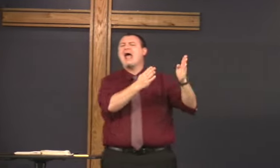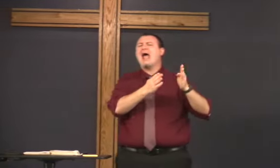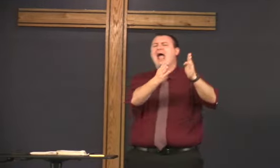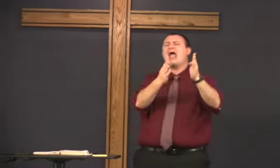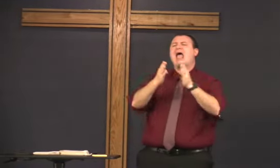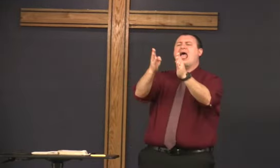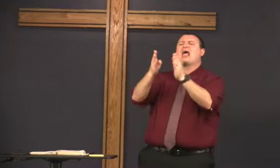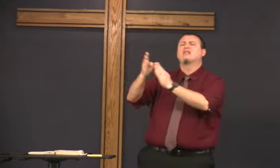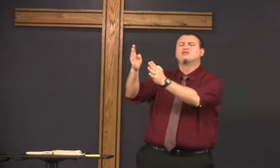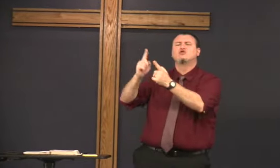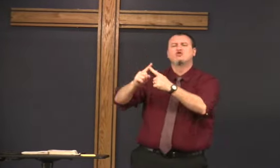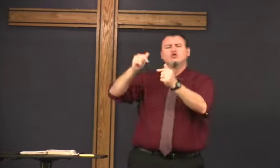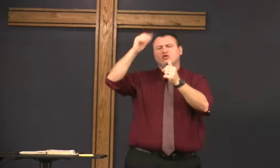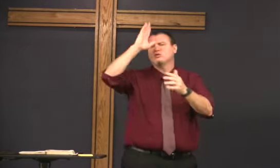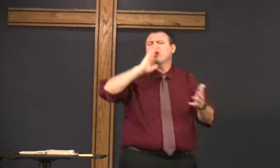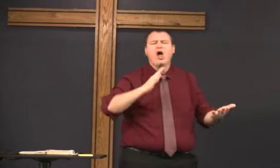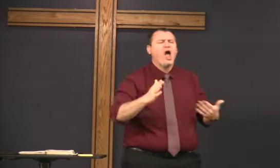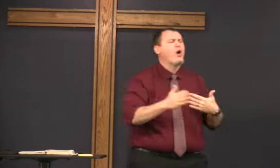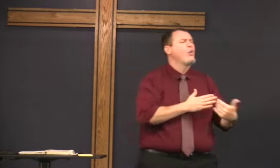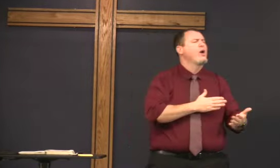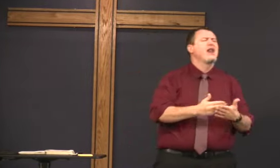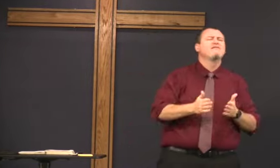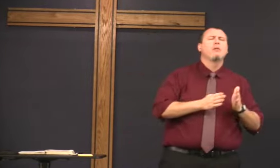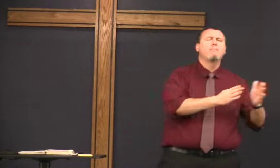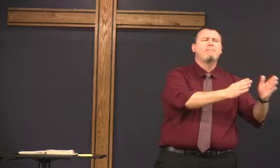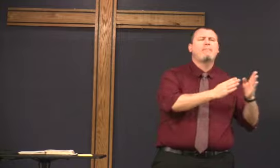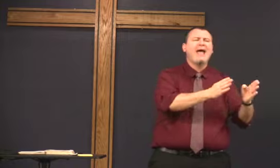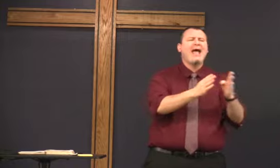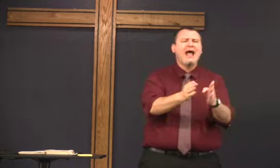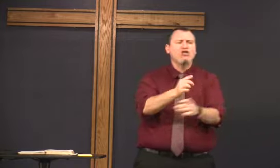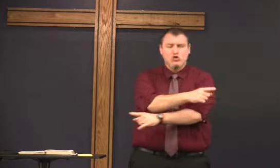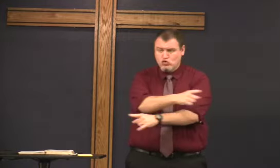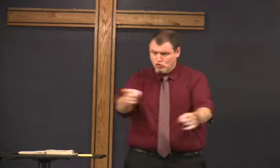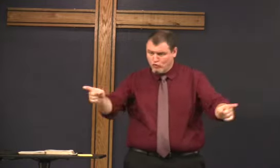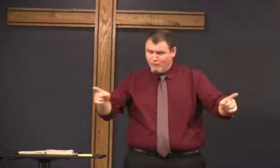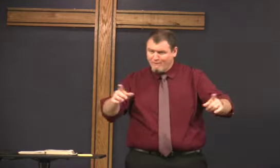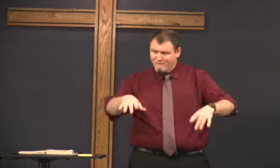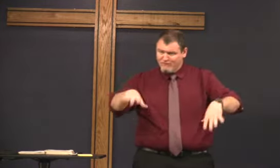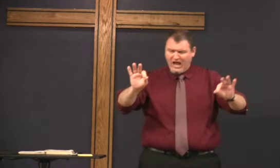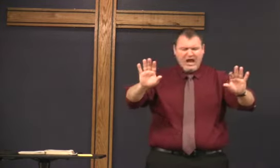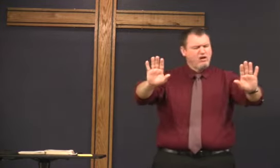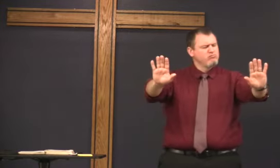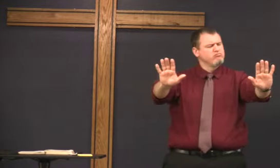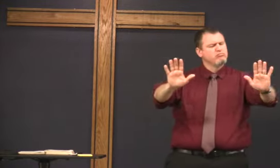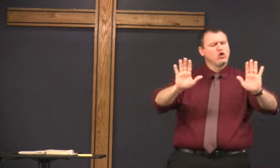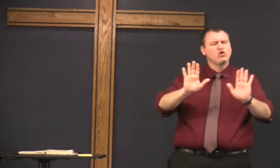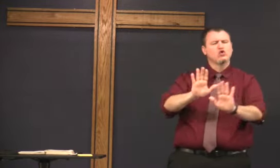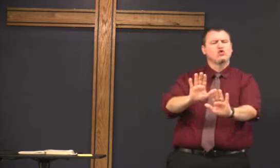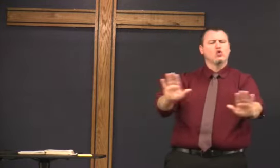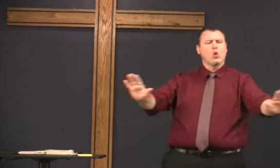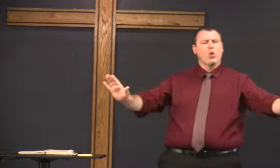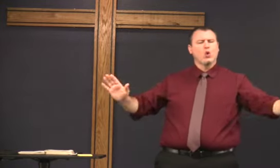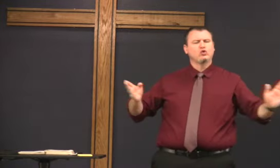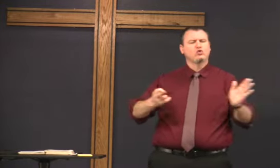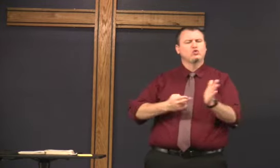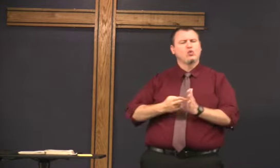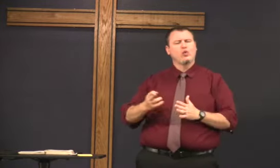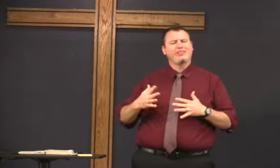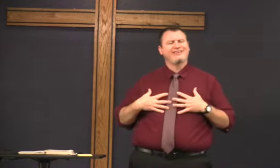are lots of paths to God. Whatever path you find is